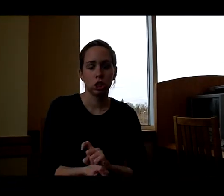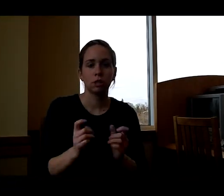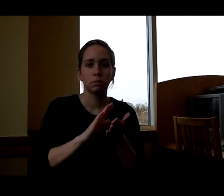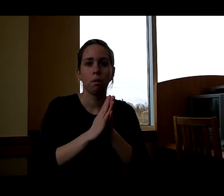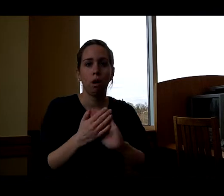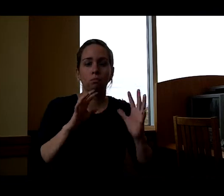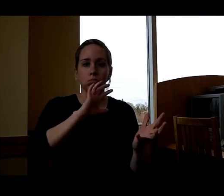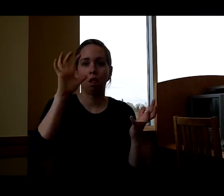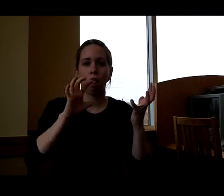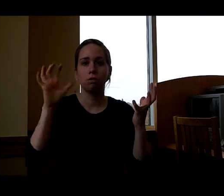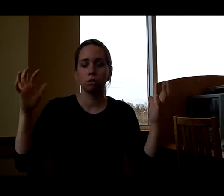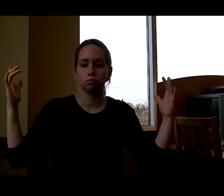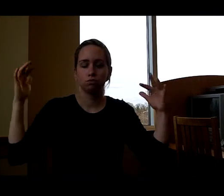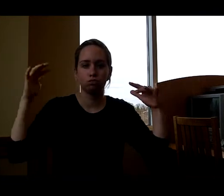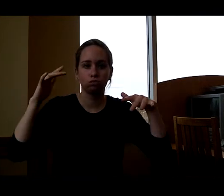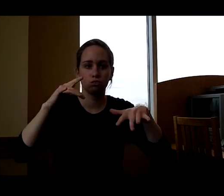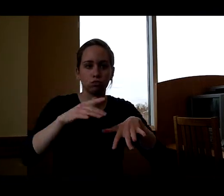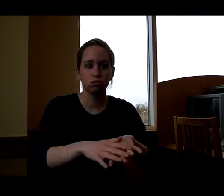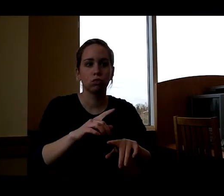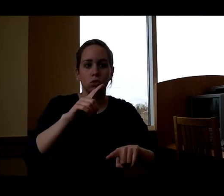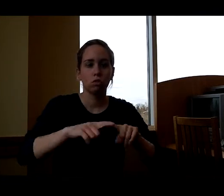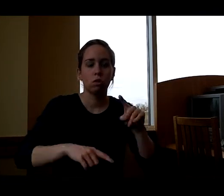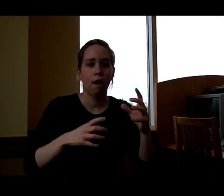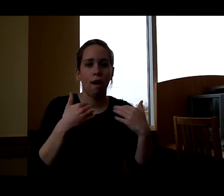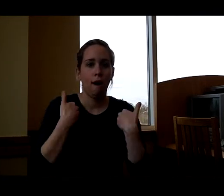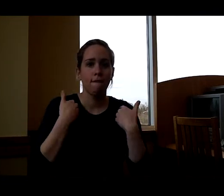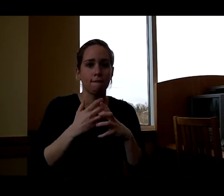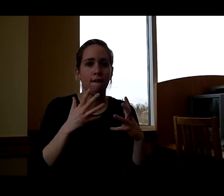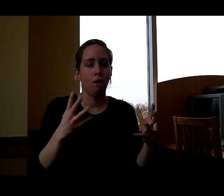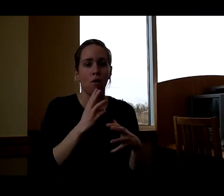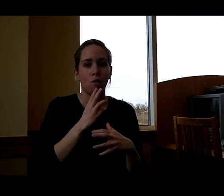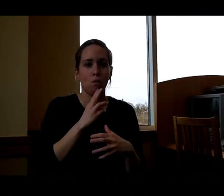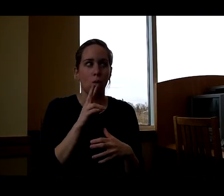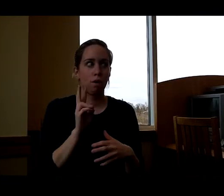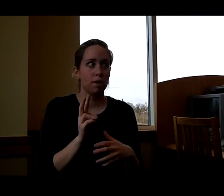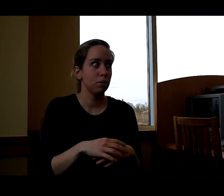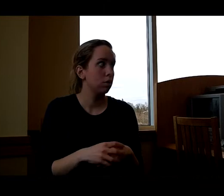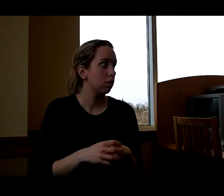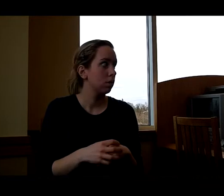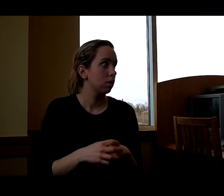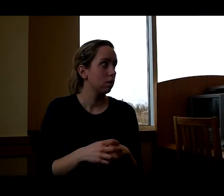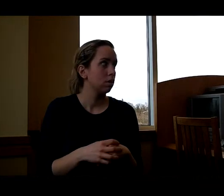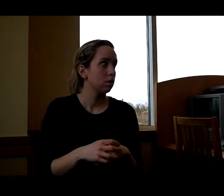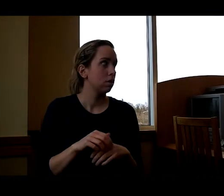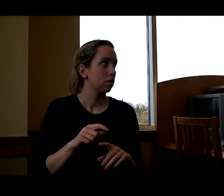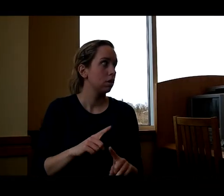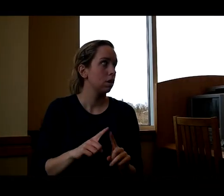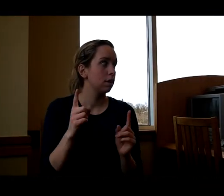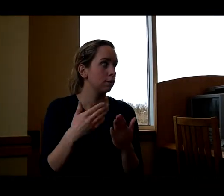a cloud can't hold as much water vapor, and then it rains. Another thing to use to describe